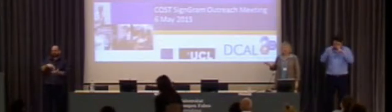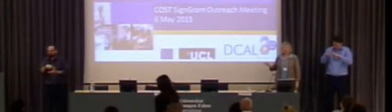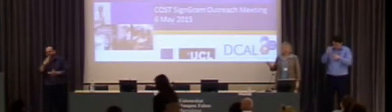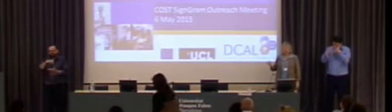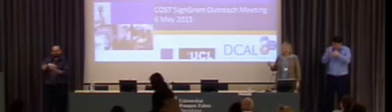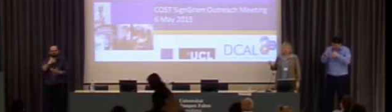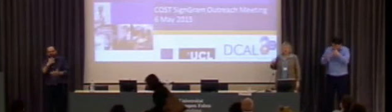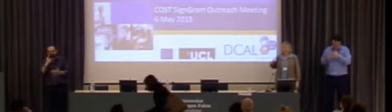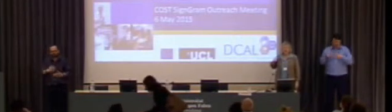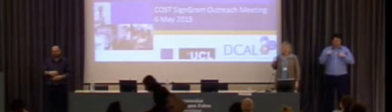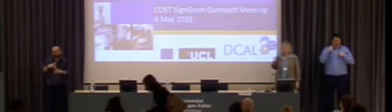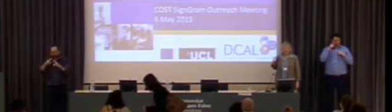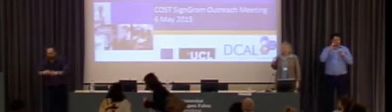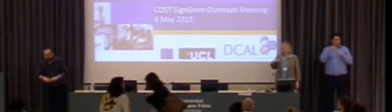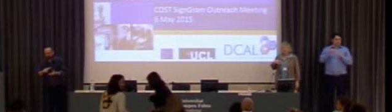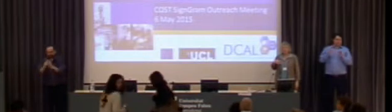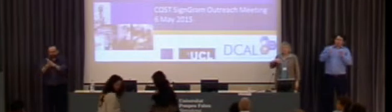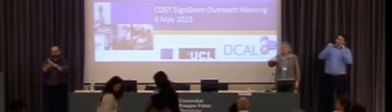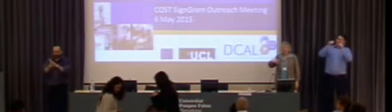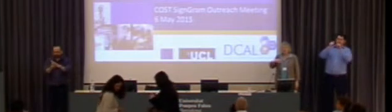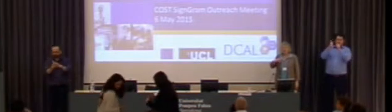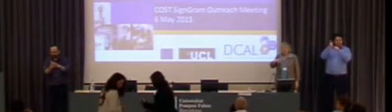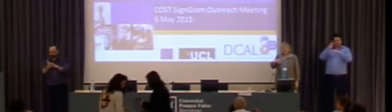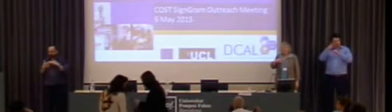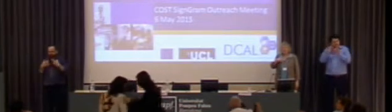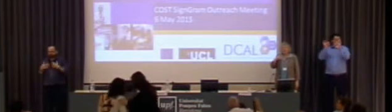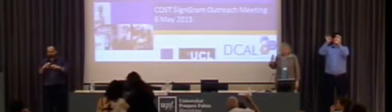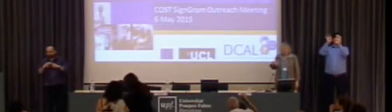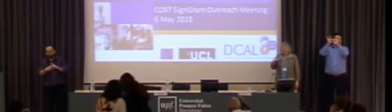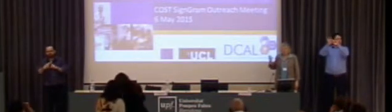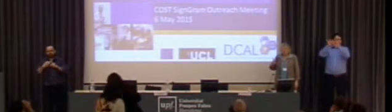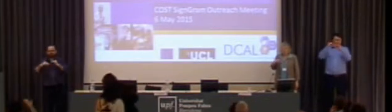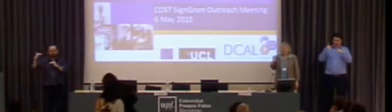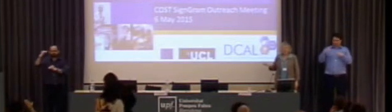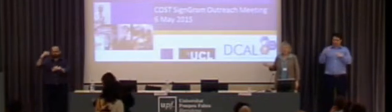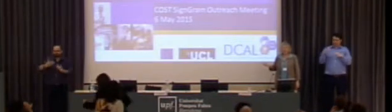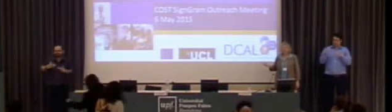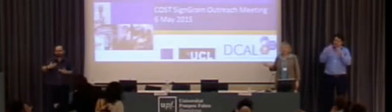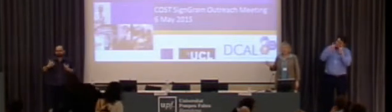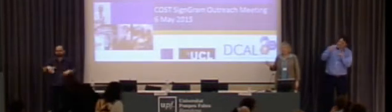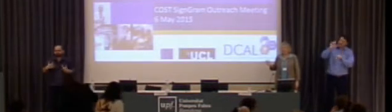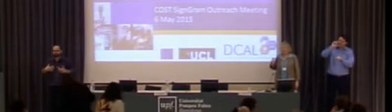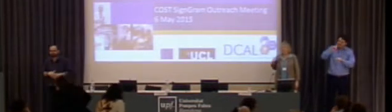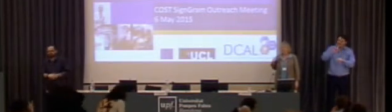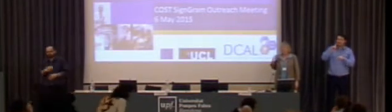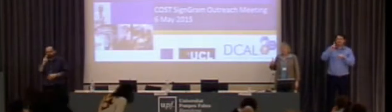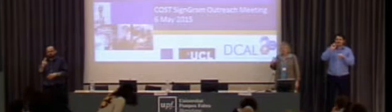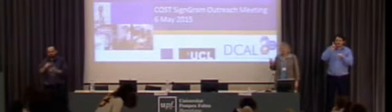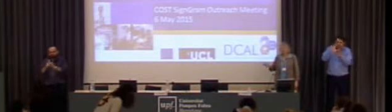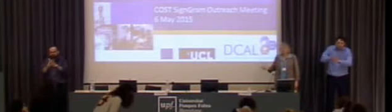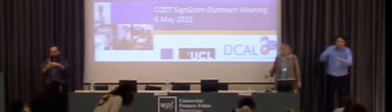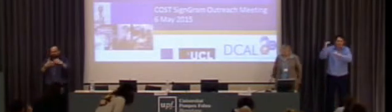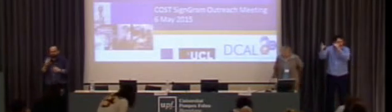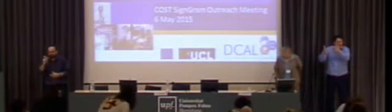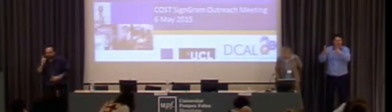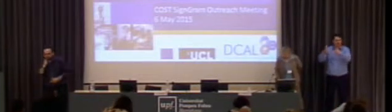on sign language can not only inform practice with deaf children and adults in the deaf community, but it actually